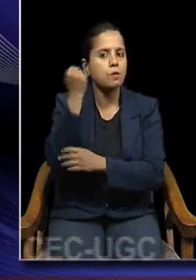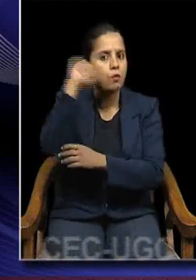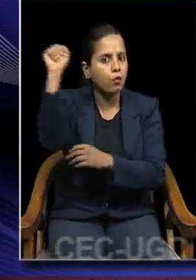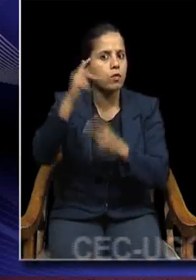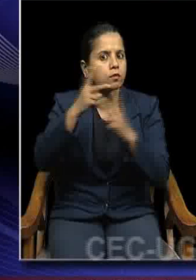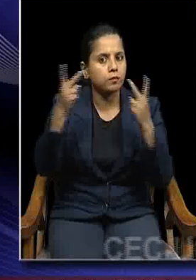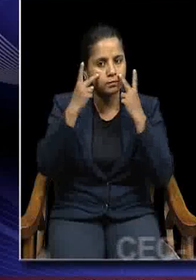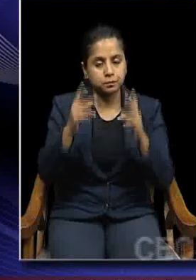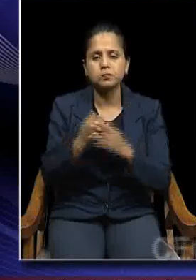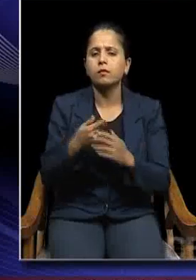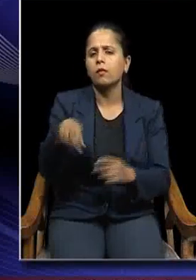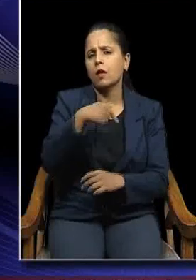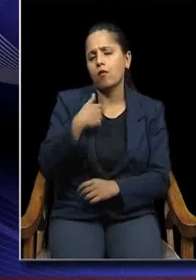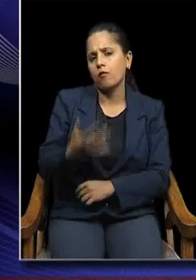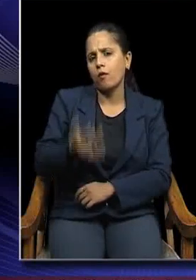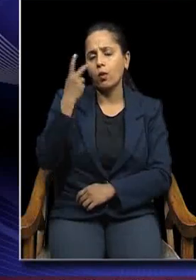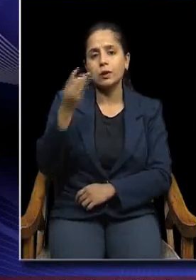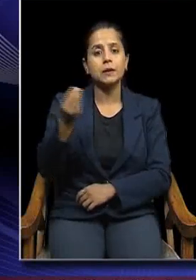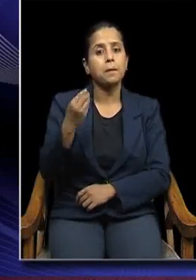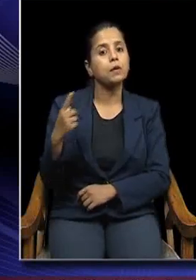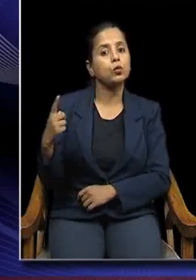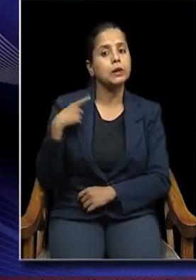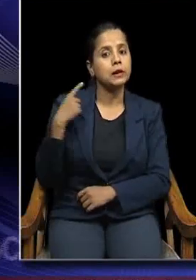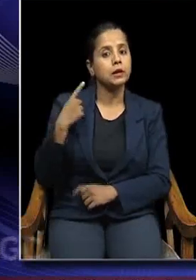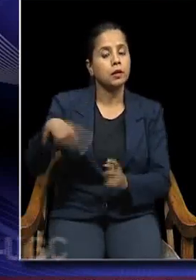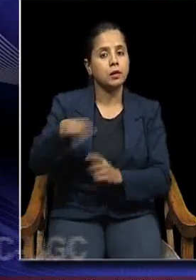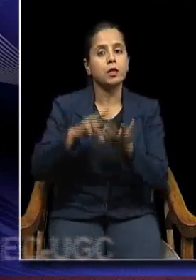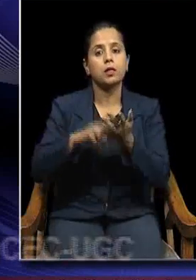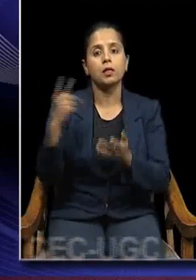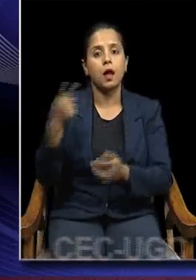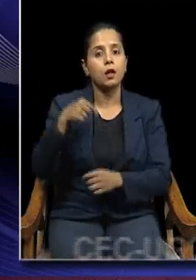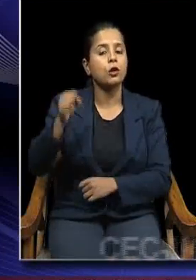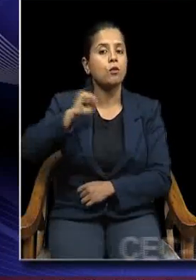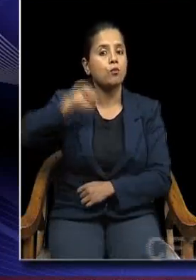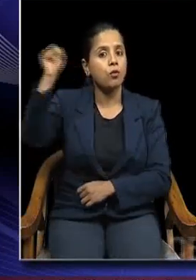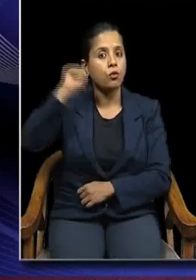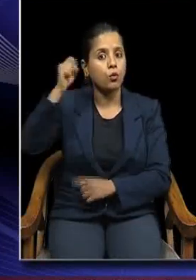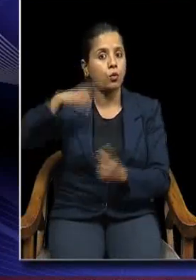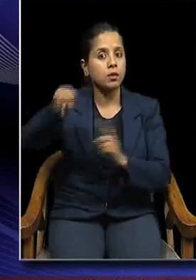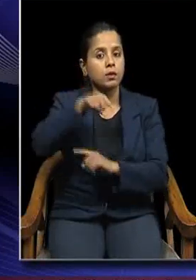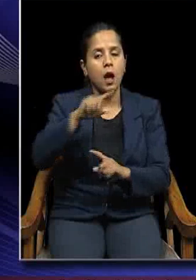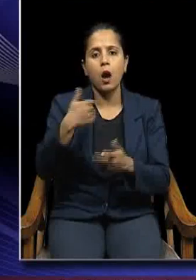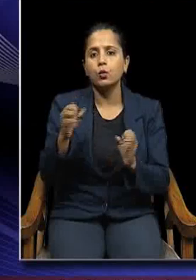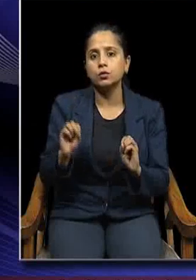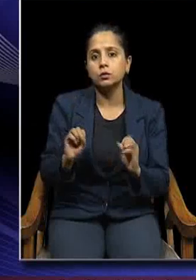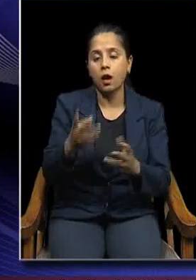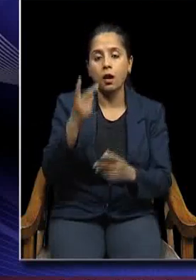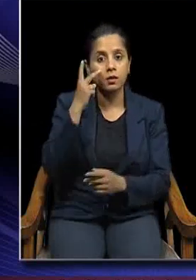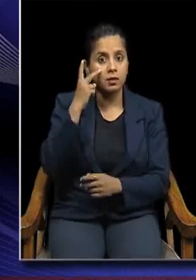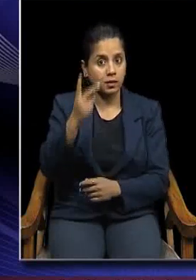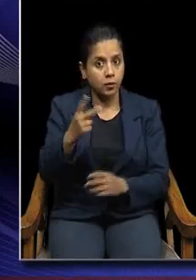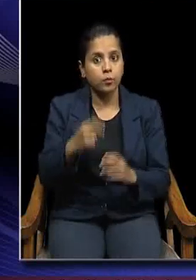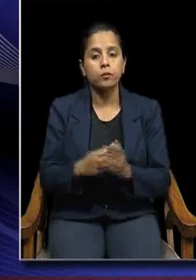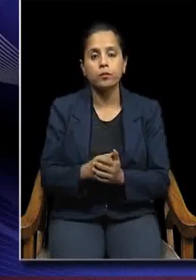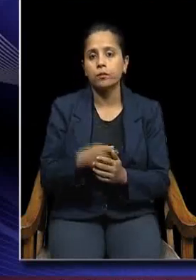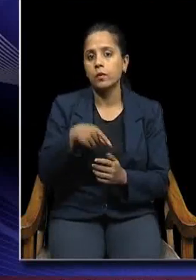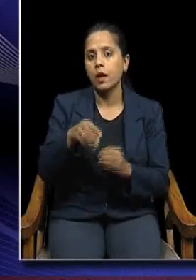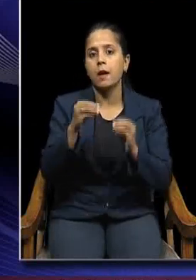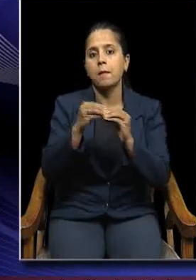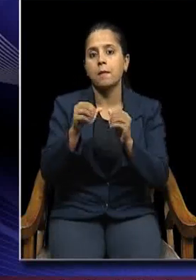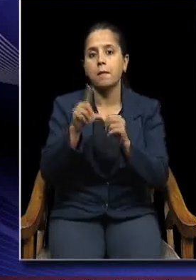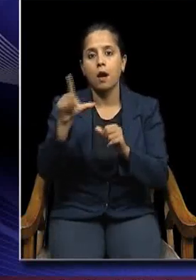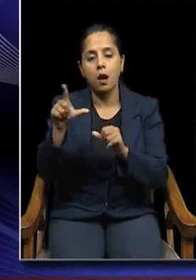So we find that some of the leaders of the national movement, how beginning from Bal Gangadhar